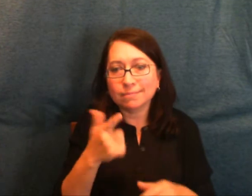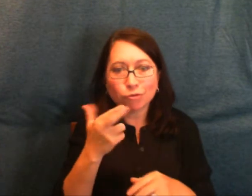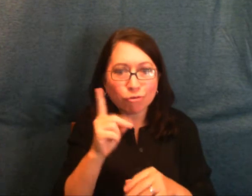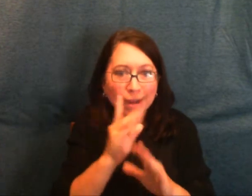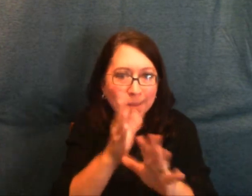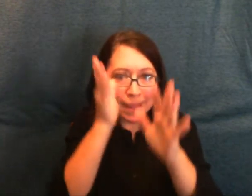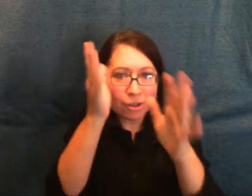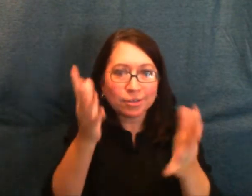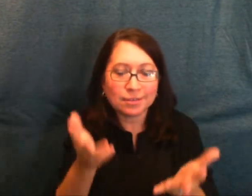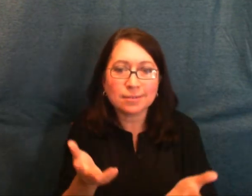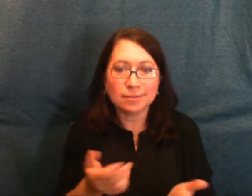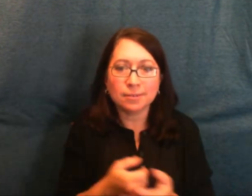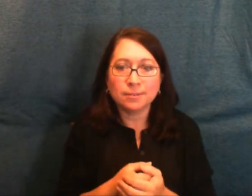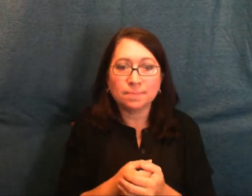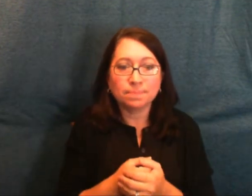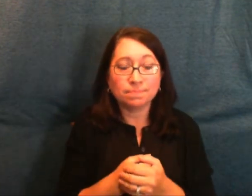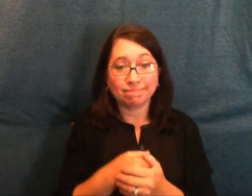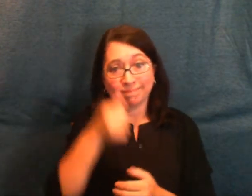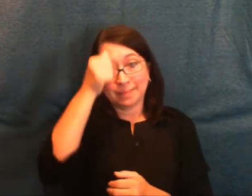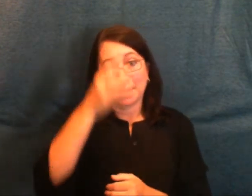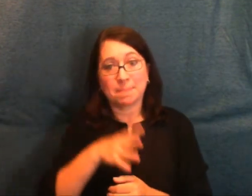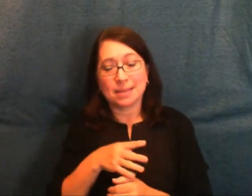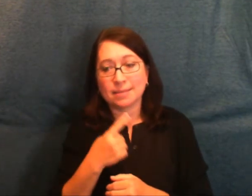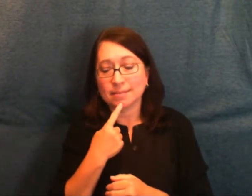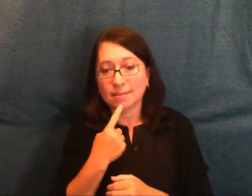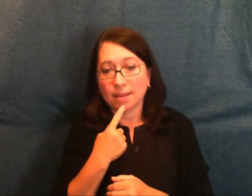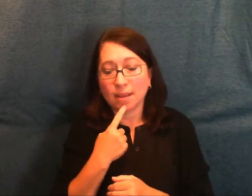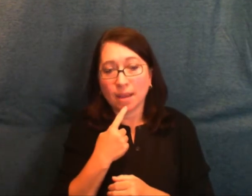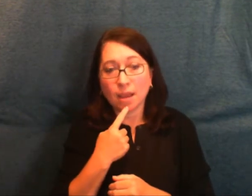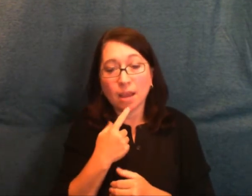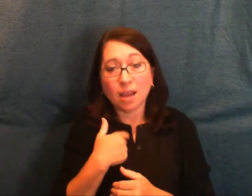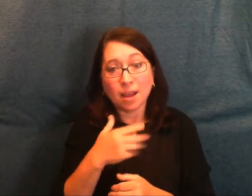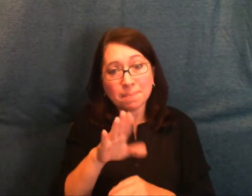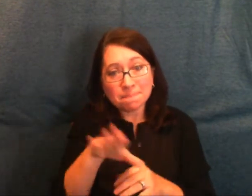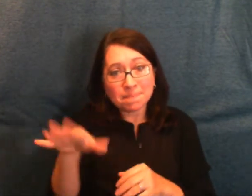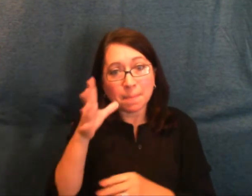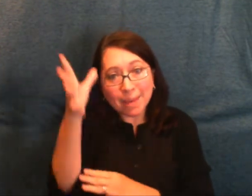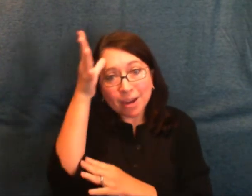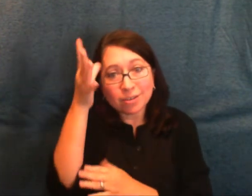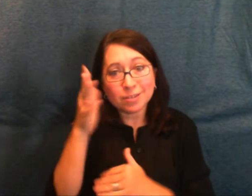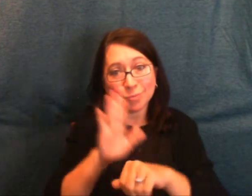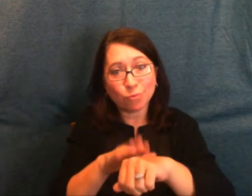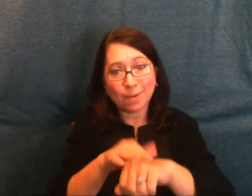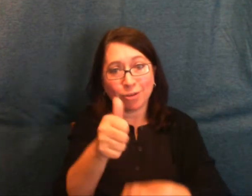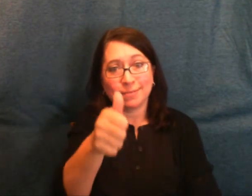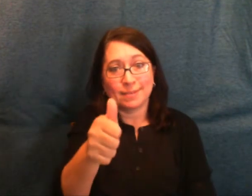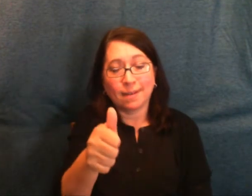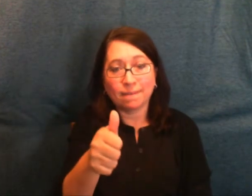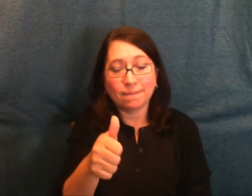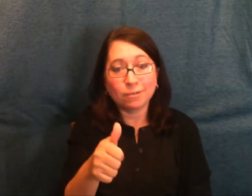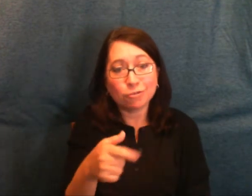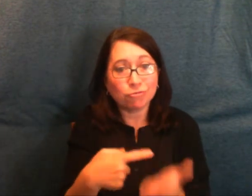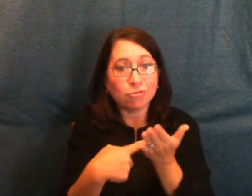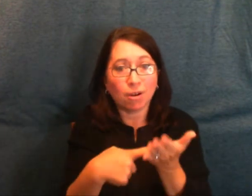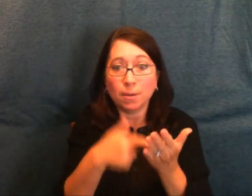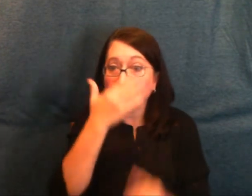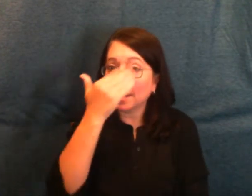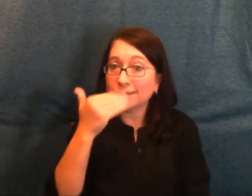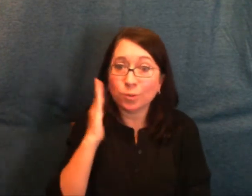sort of stuff. As parents, I want to let y'all prepare yourself to talk to your children about this, because